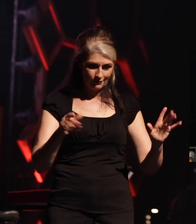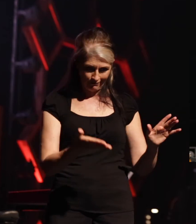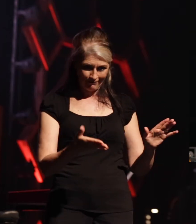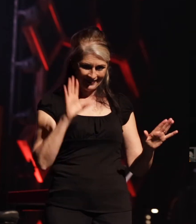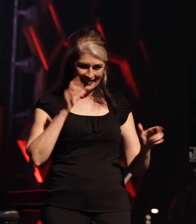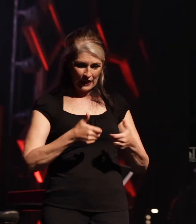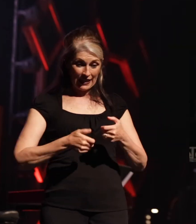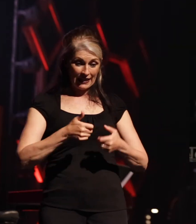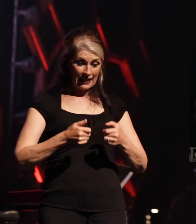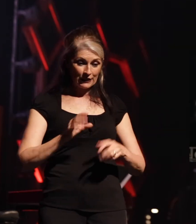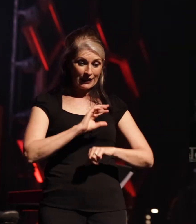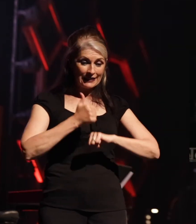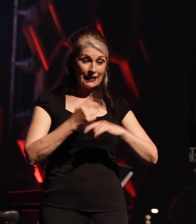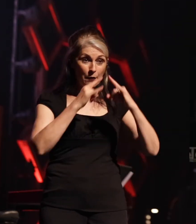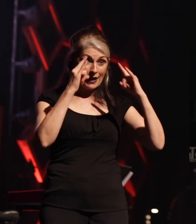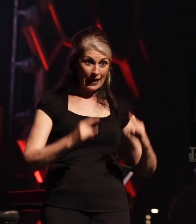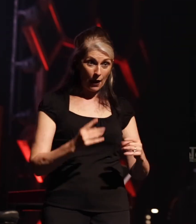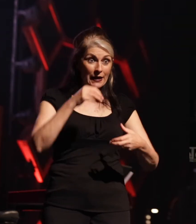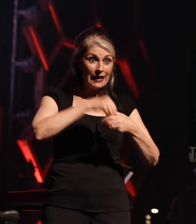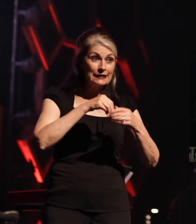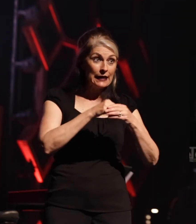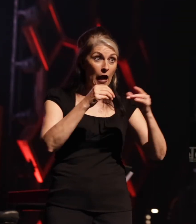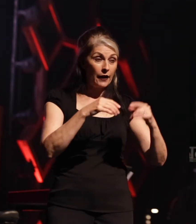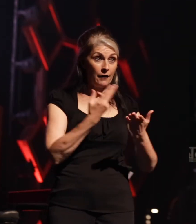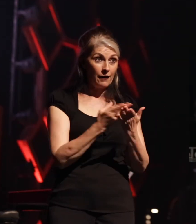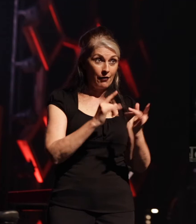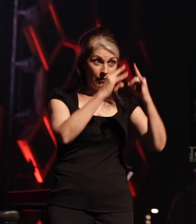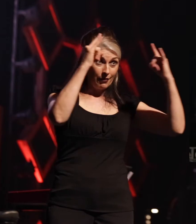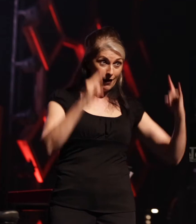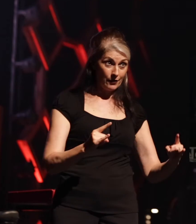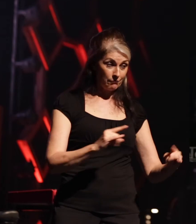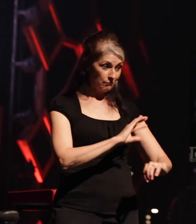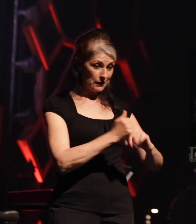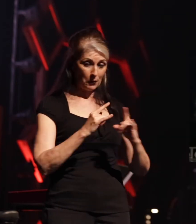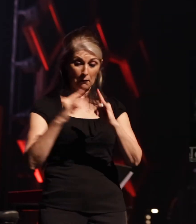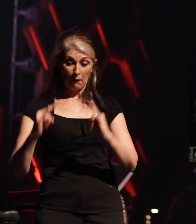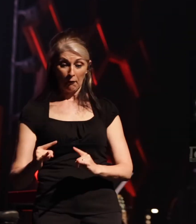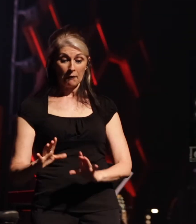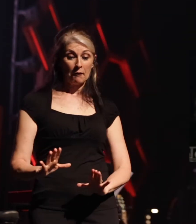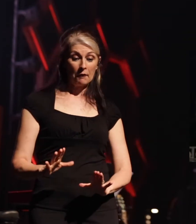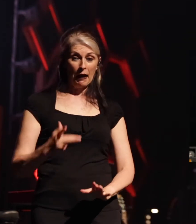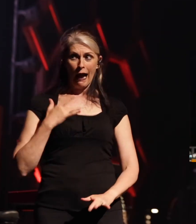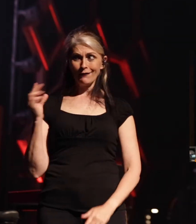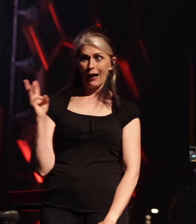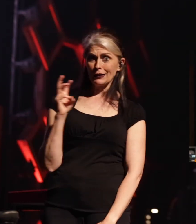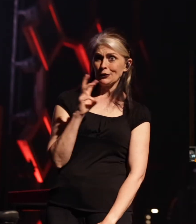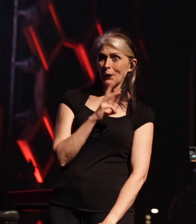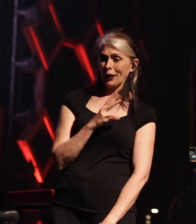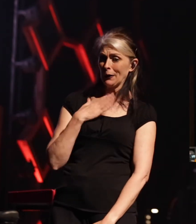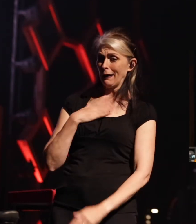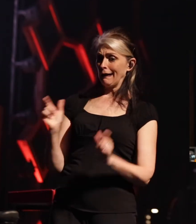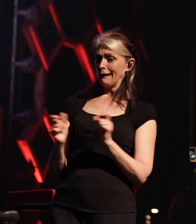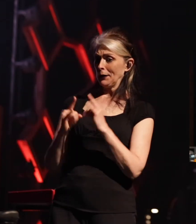set up camp in the Holy of Holies by the Ark of the Covenant. And he was like, Daniel, I just felt too weird. This is his